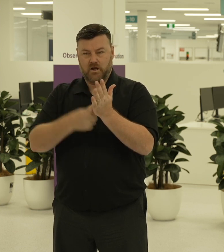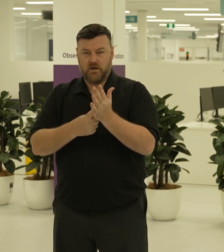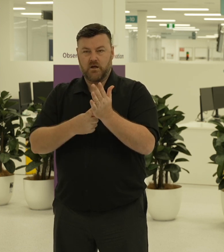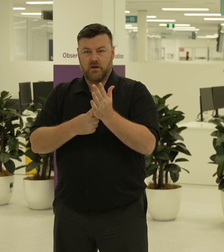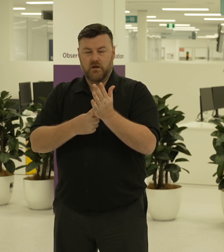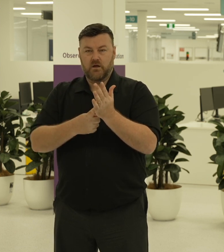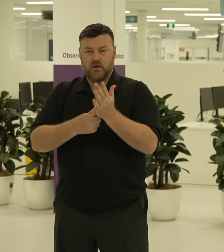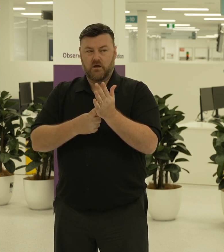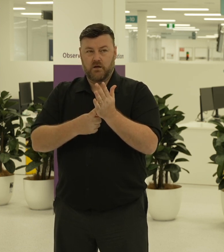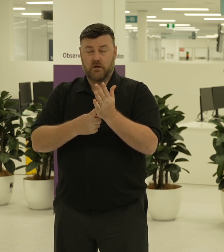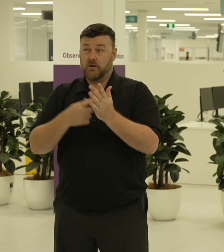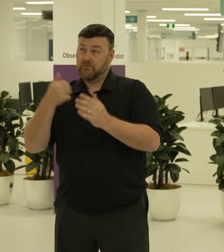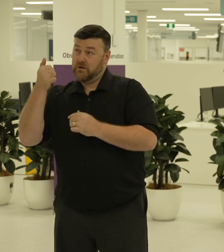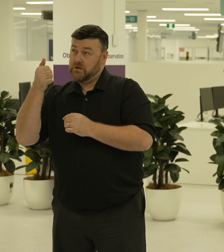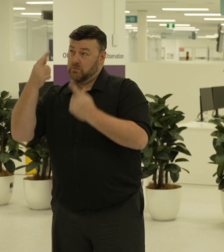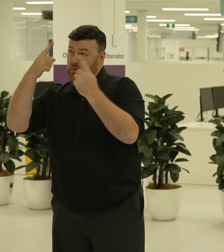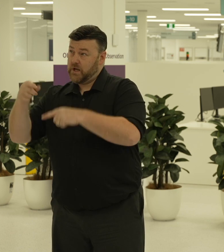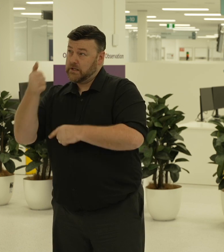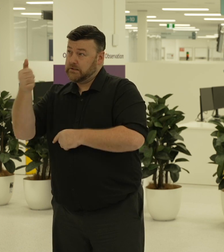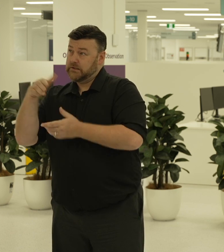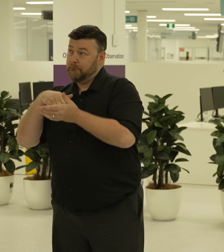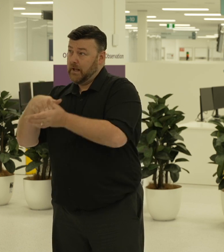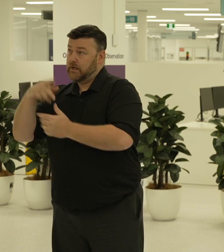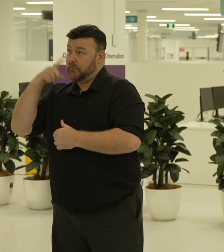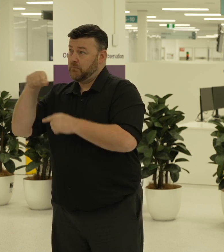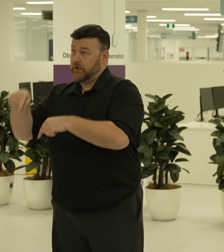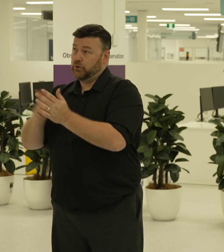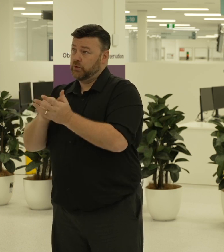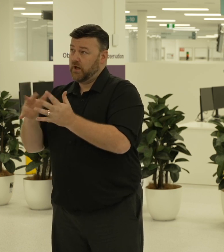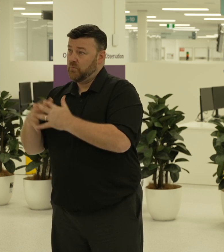6 million people, that's about 85%